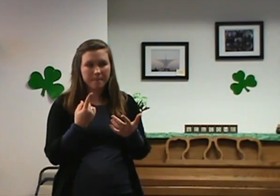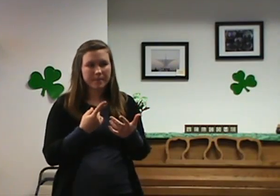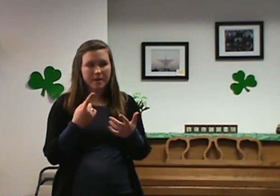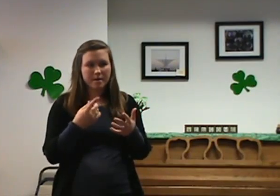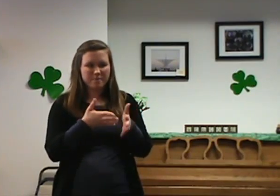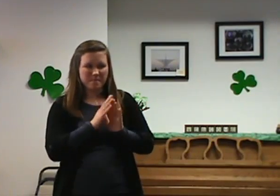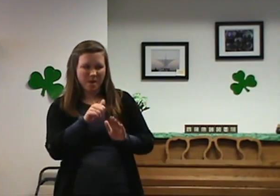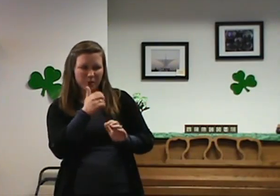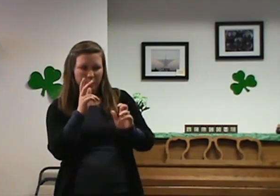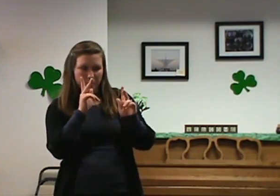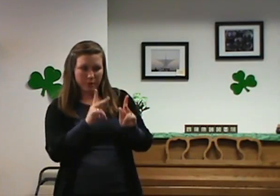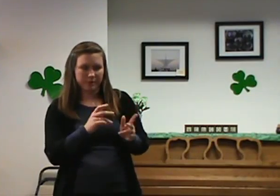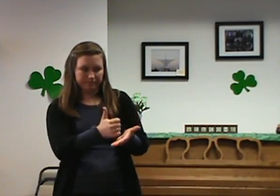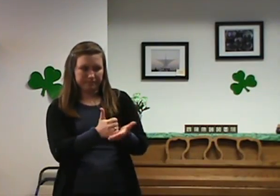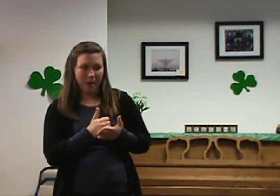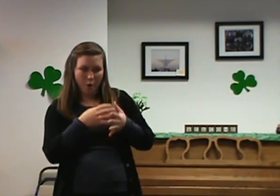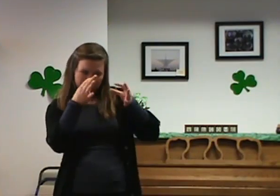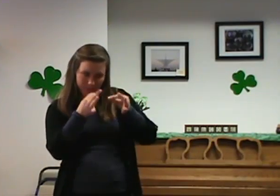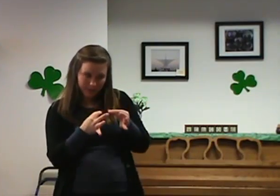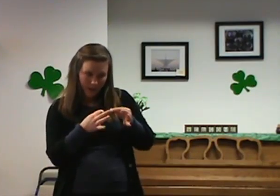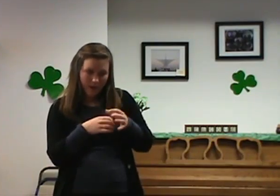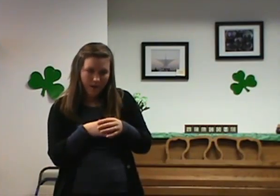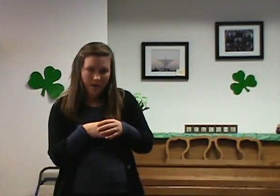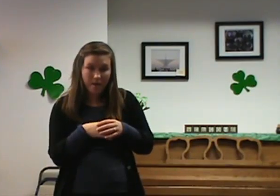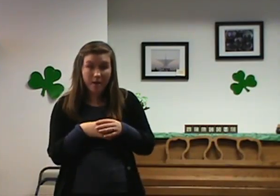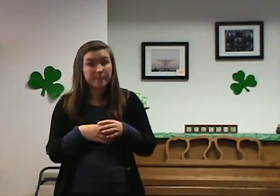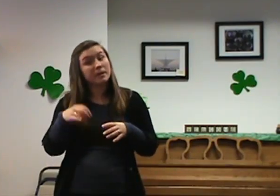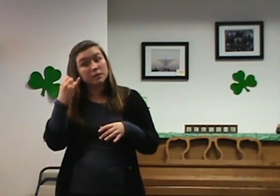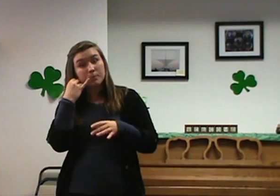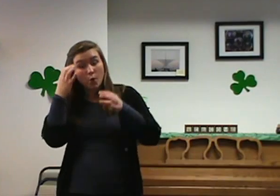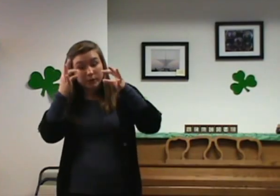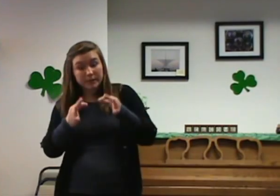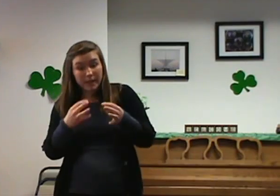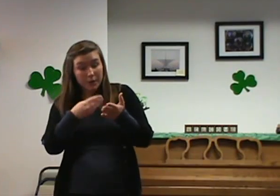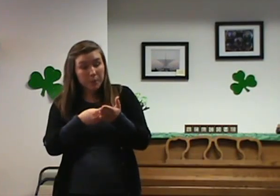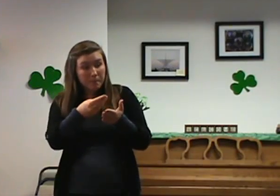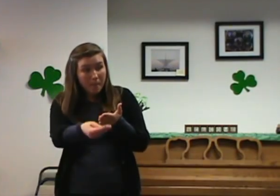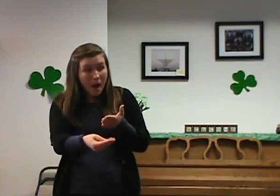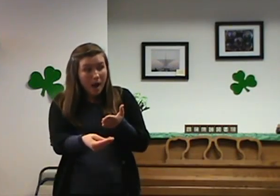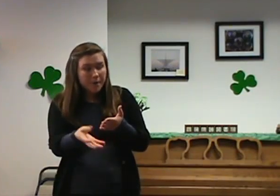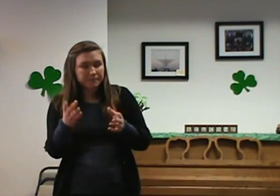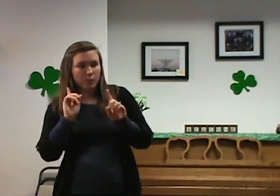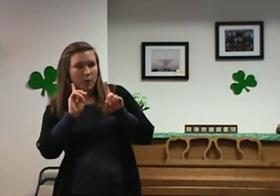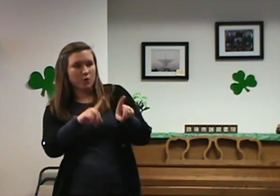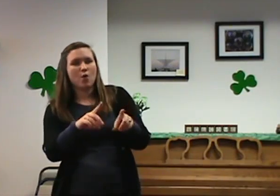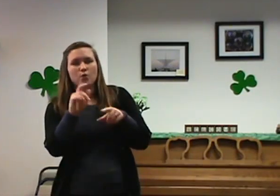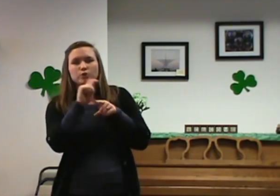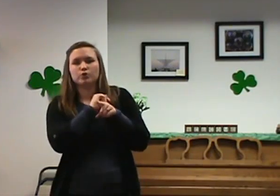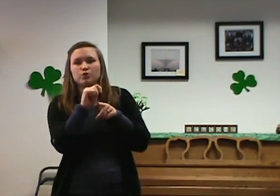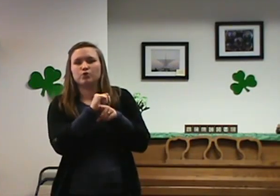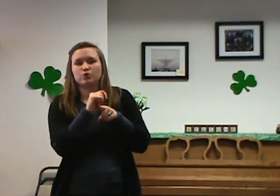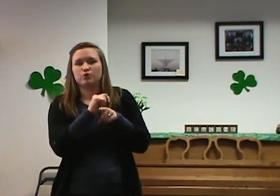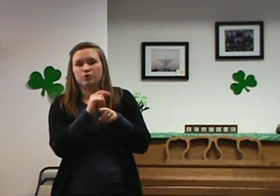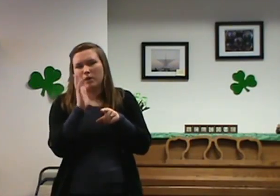something, we go in and we train them on it. And there's no charge for that either. Right now, we're open